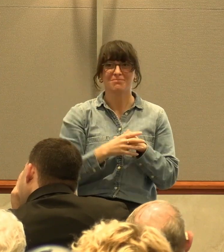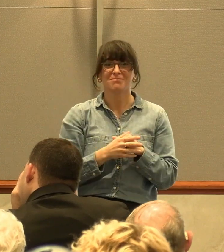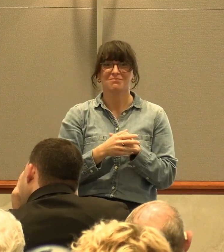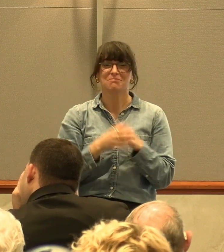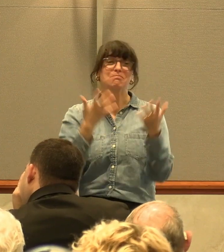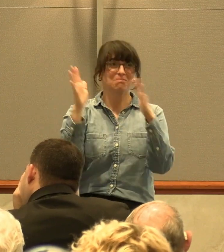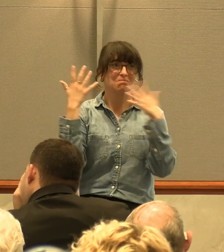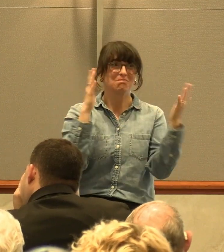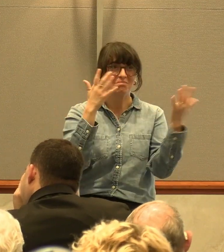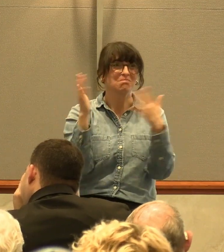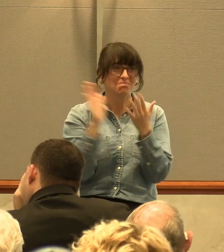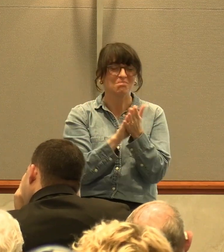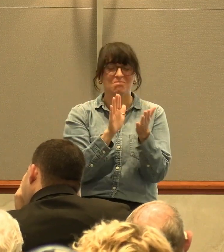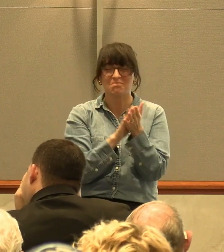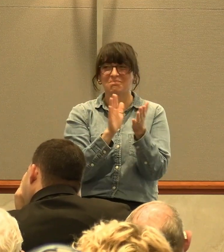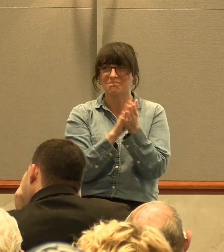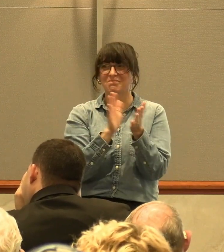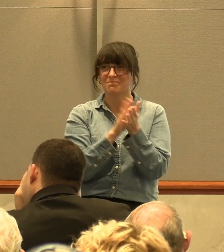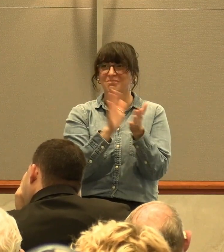that